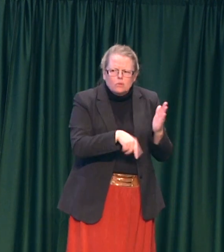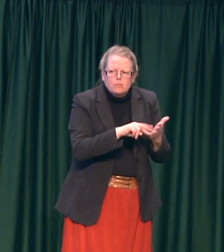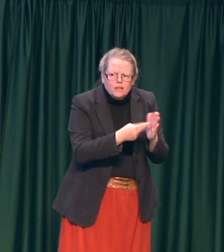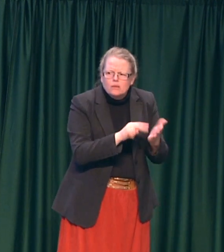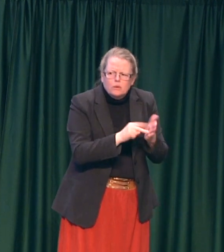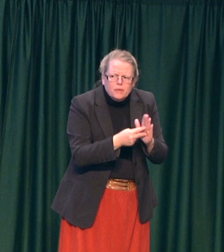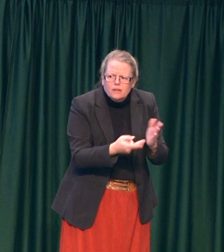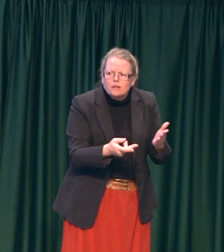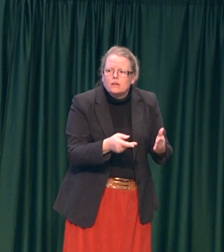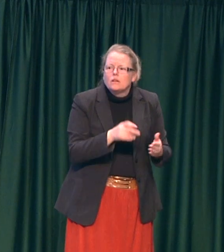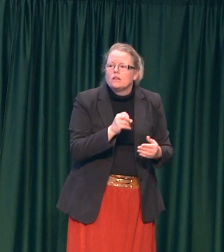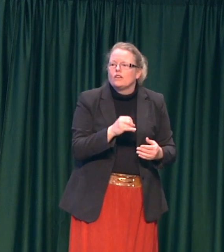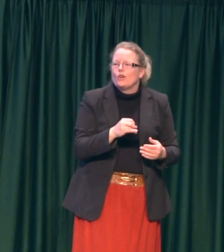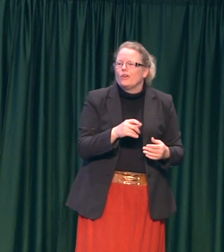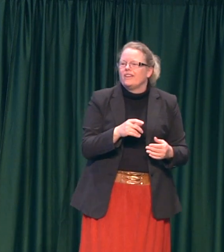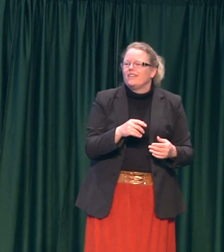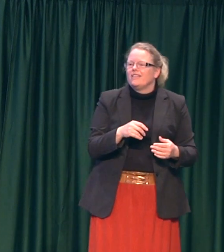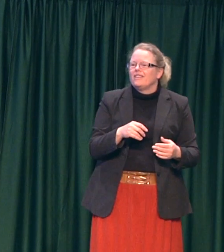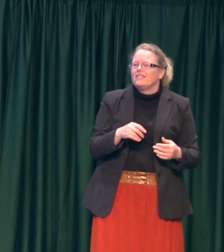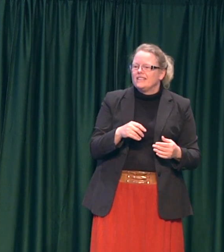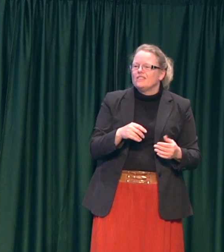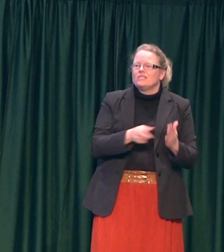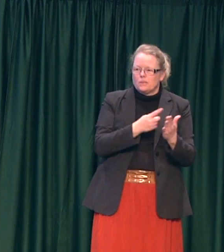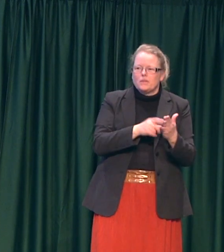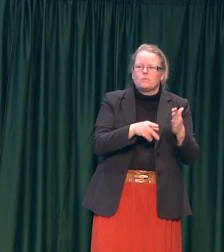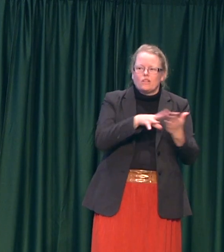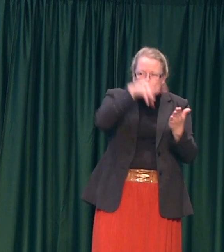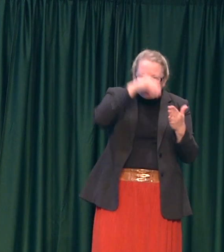So somebody's saying that they'll have to ask the interpreter to repeat.